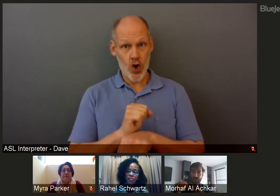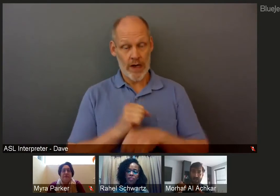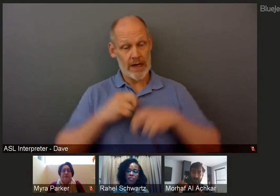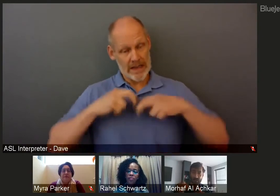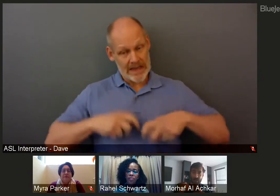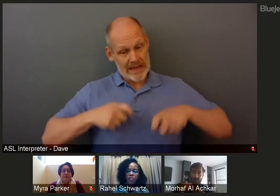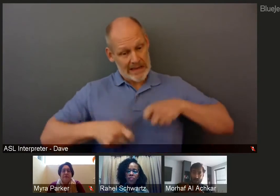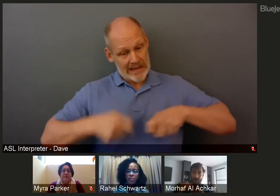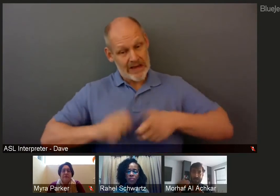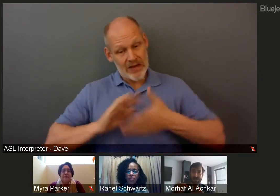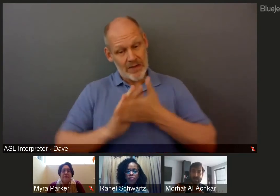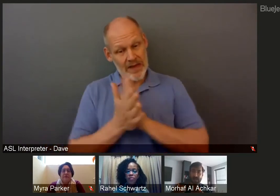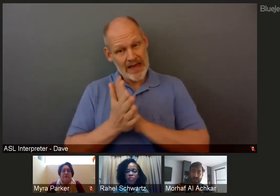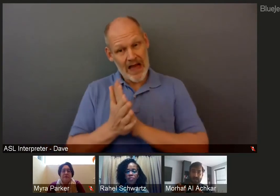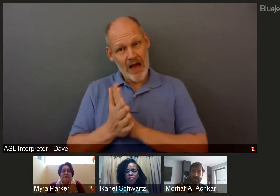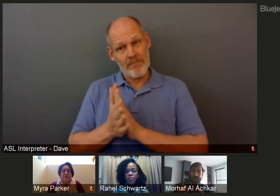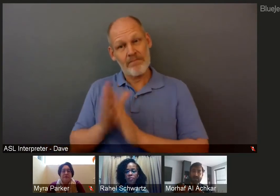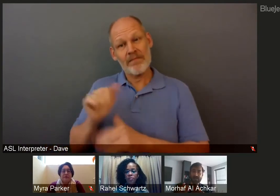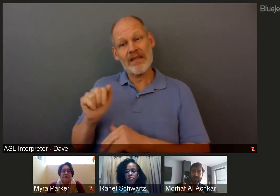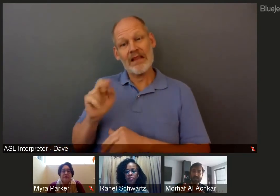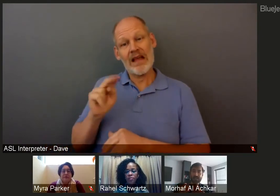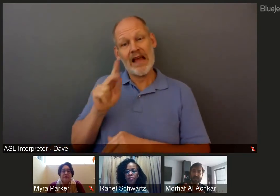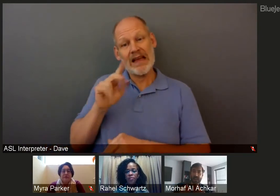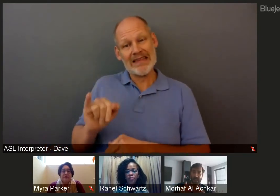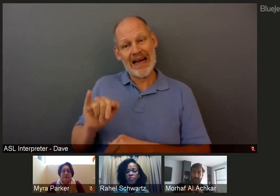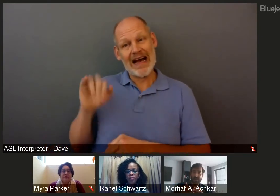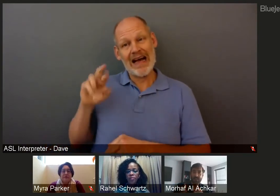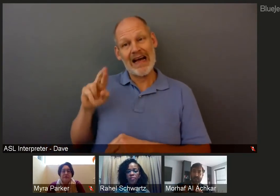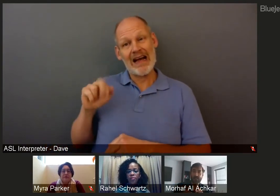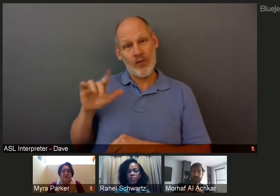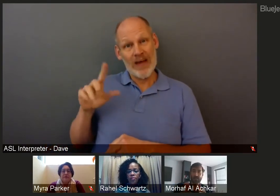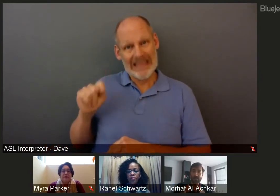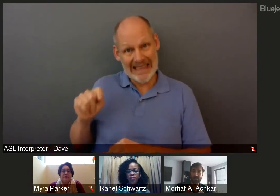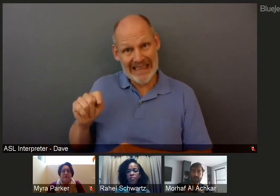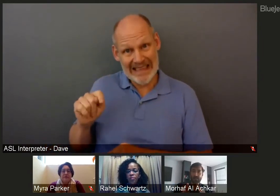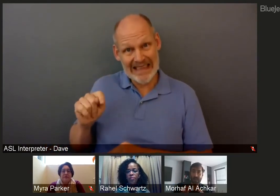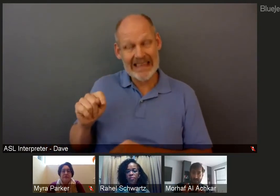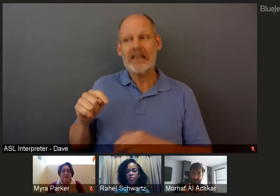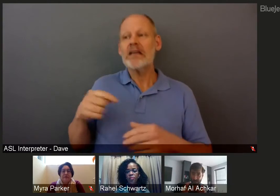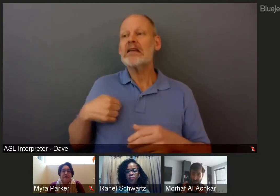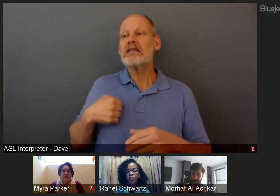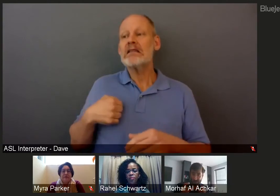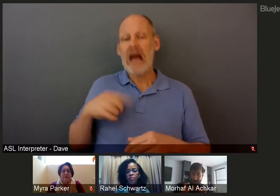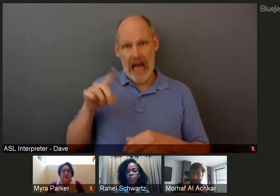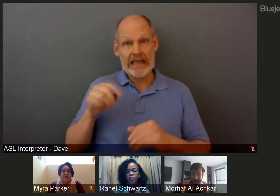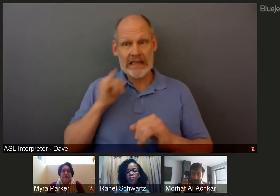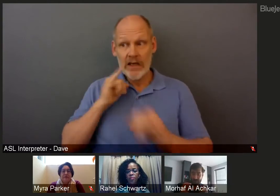to learn and to participate in that conversations, I interviewed people